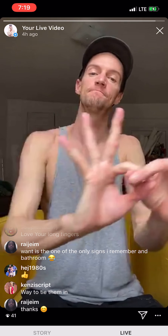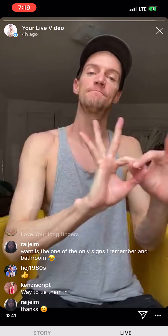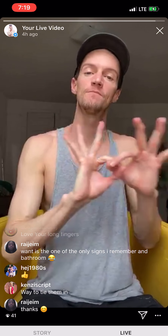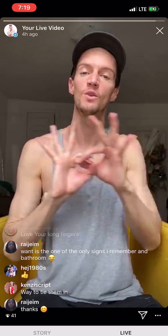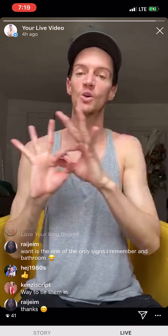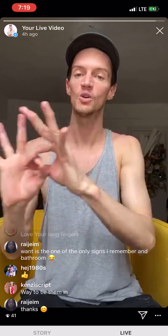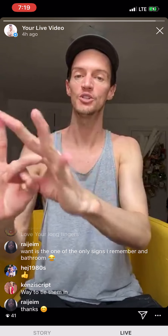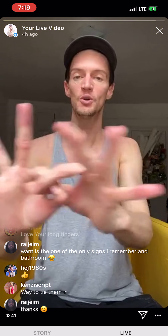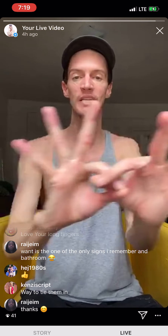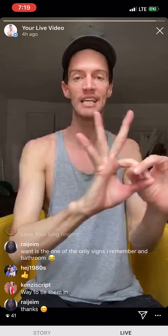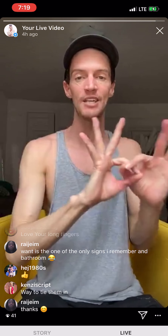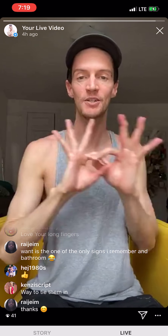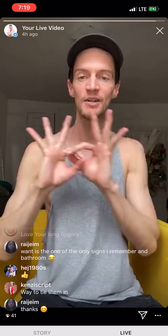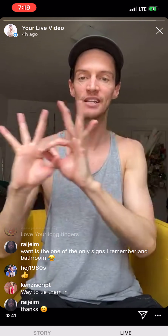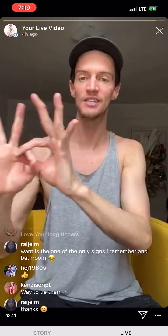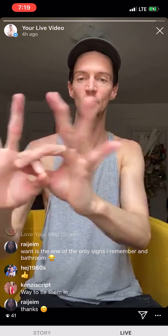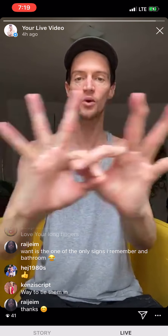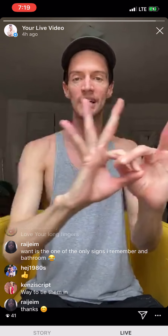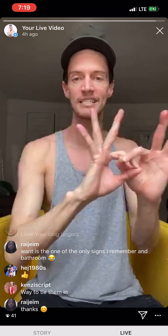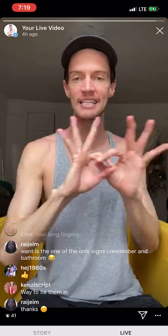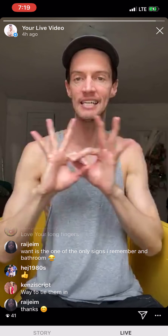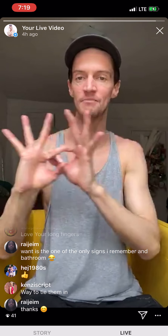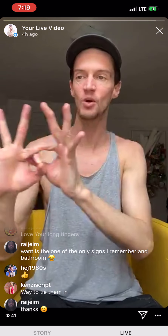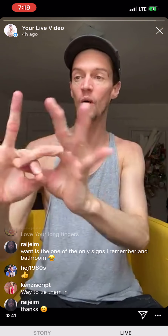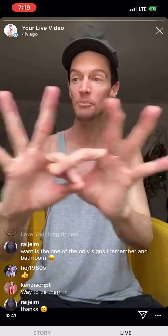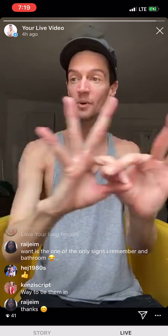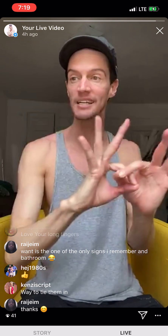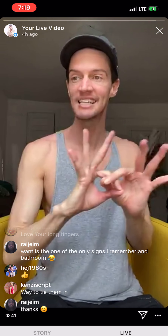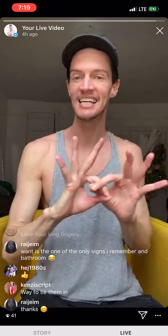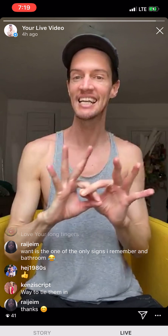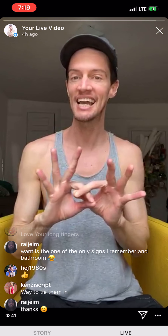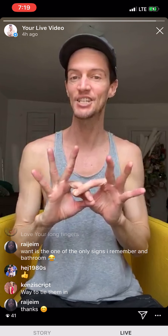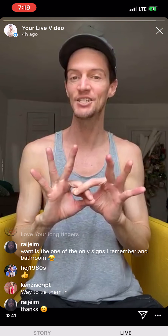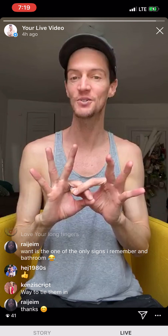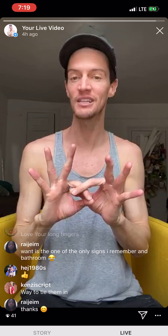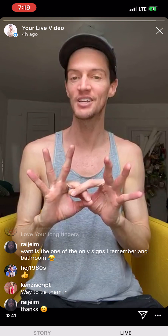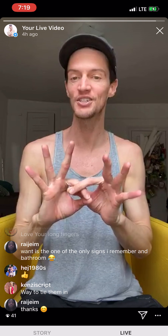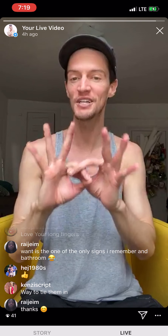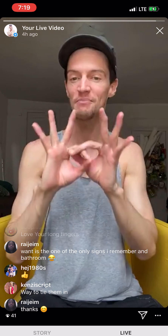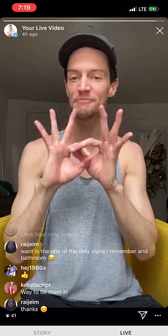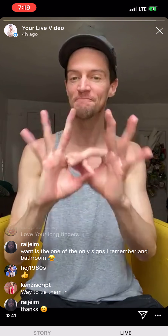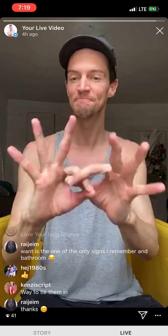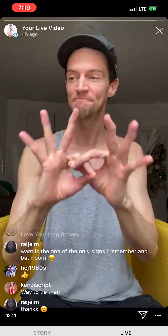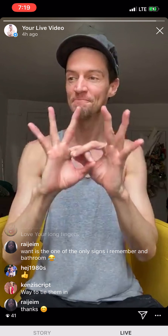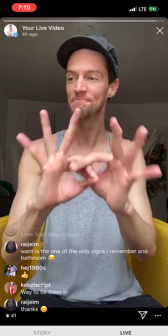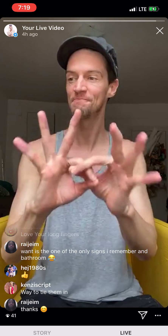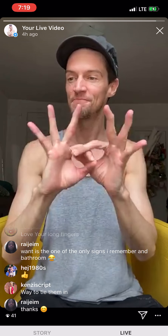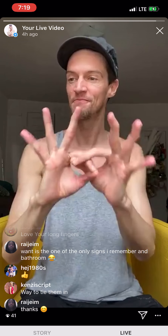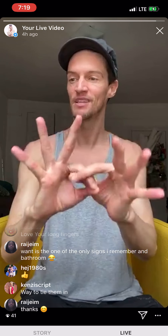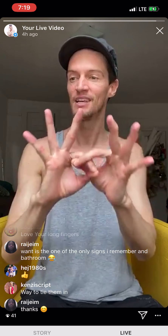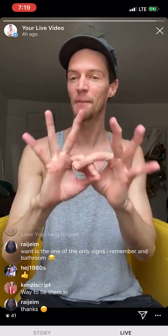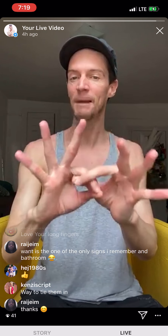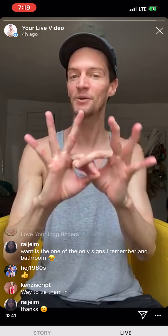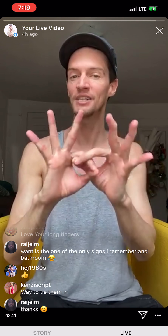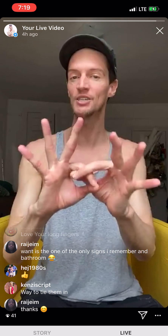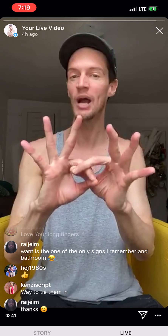You join together and you work as a team. Cooperate. Connection or relationship. Compare and contrast.